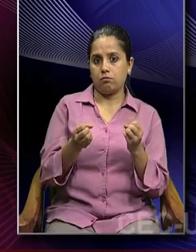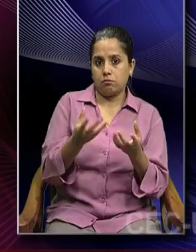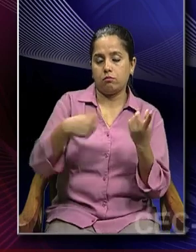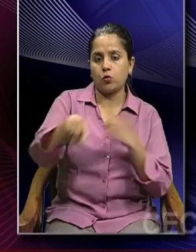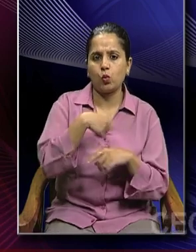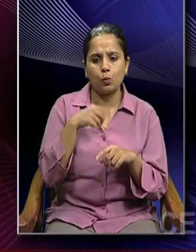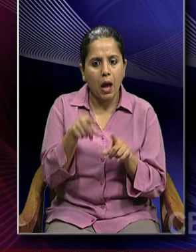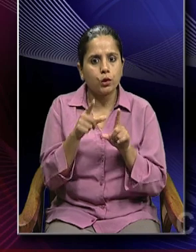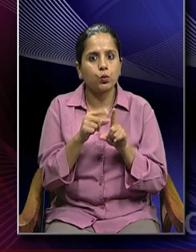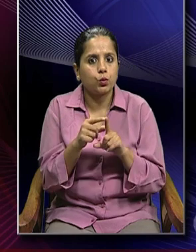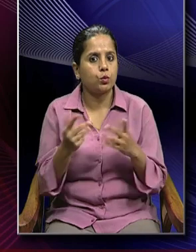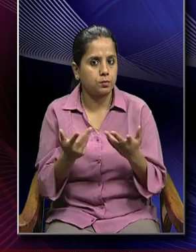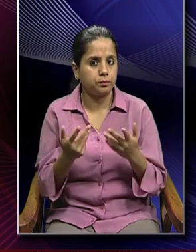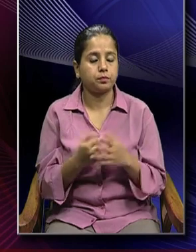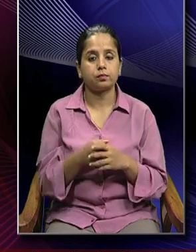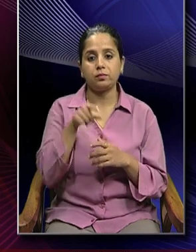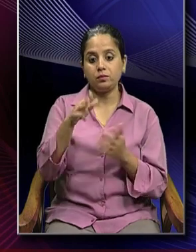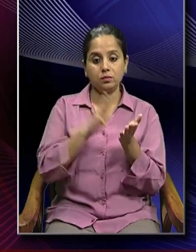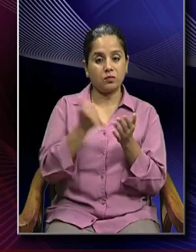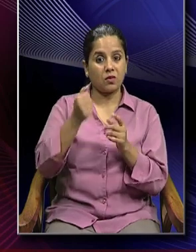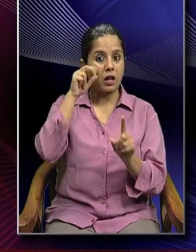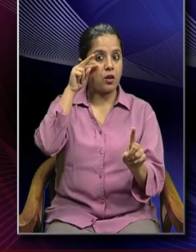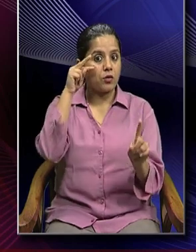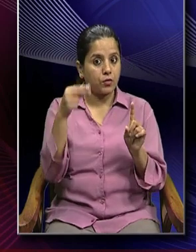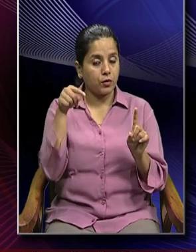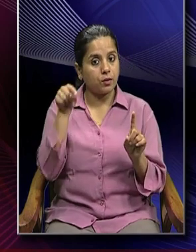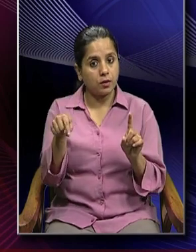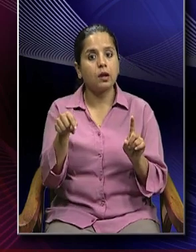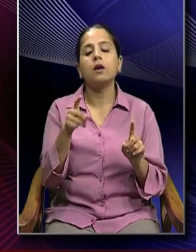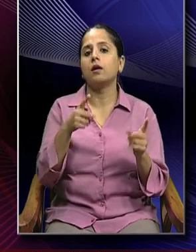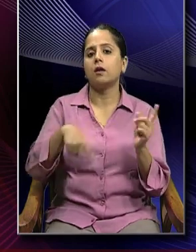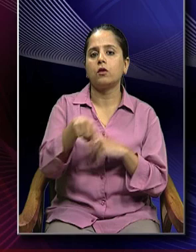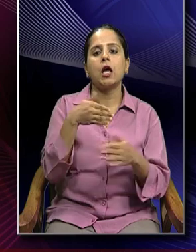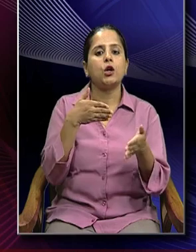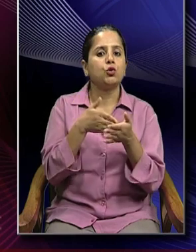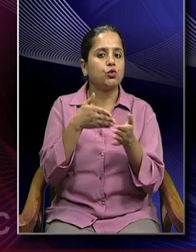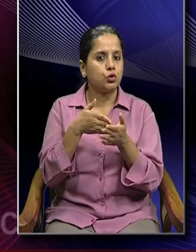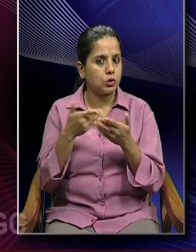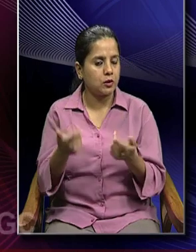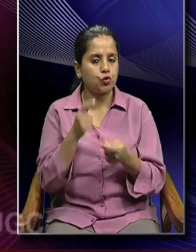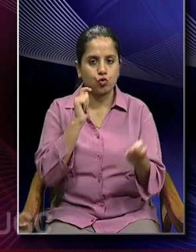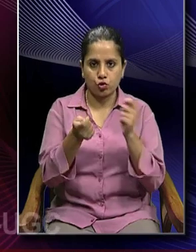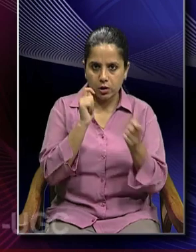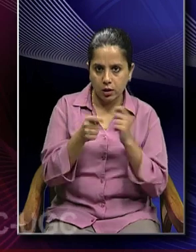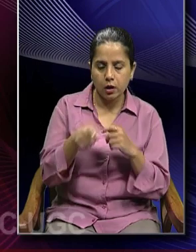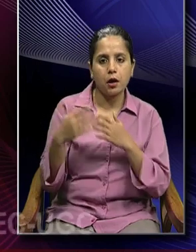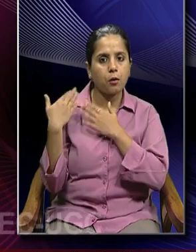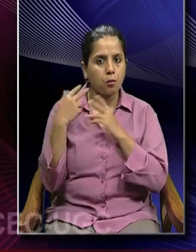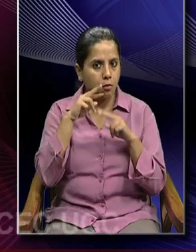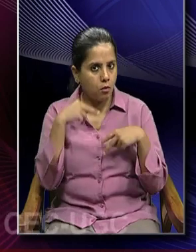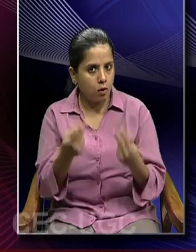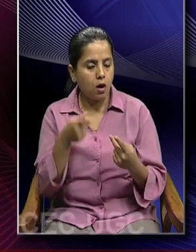need to take? So, from a manager's point of view, these challenges, changes, responses